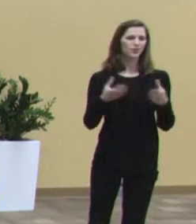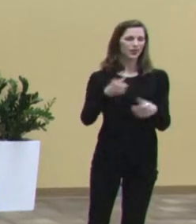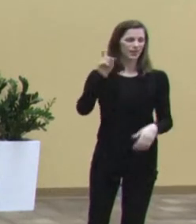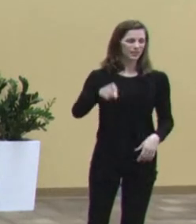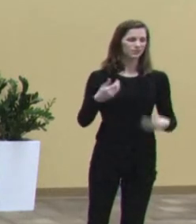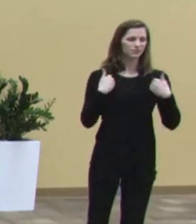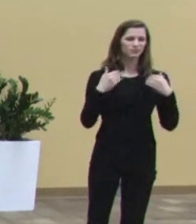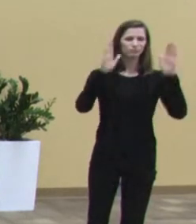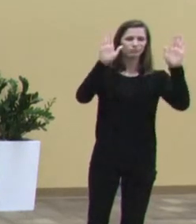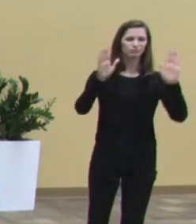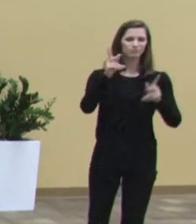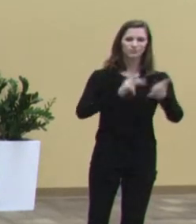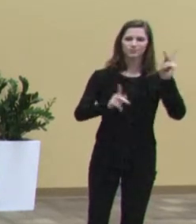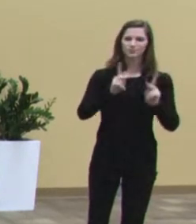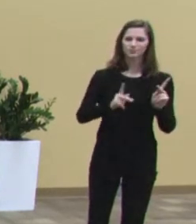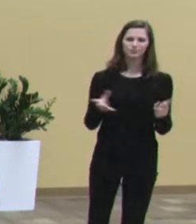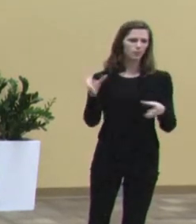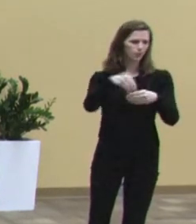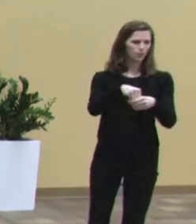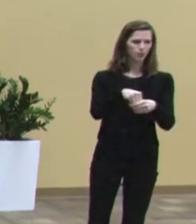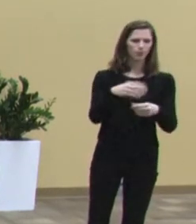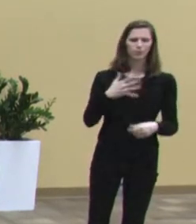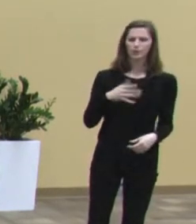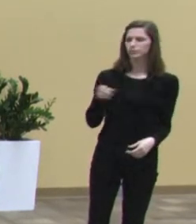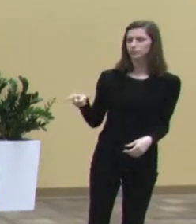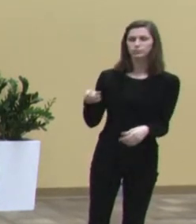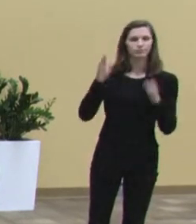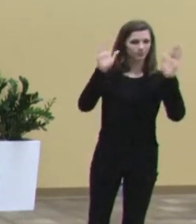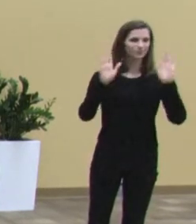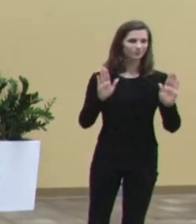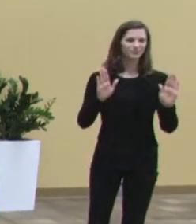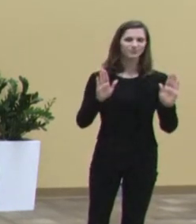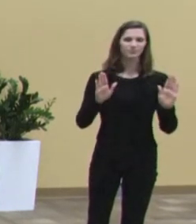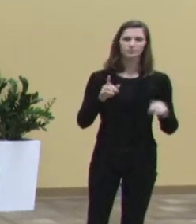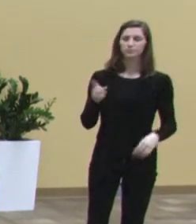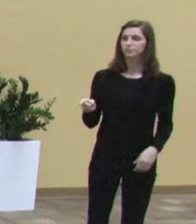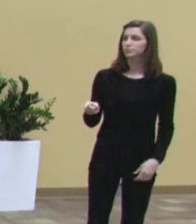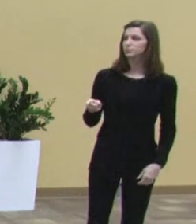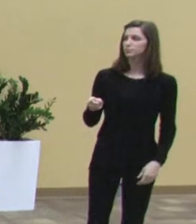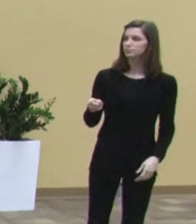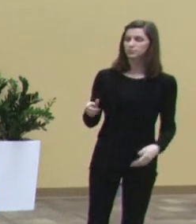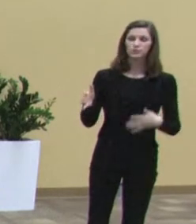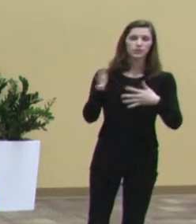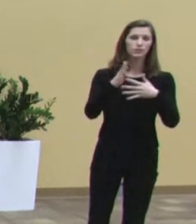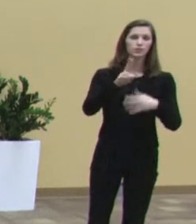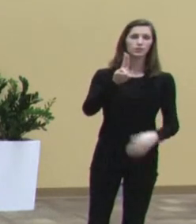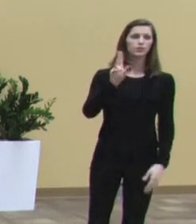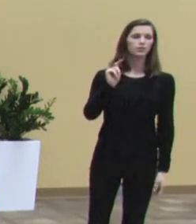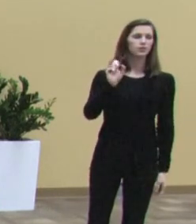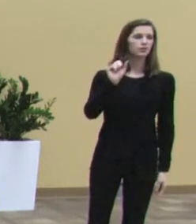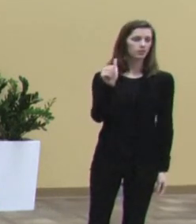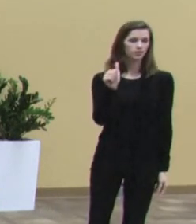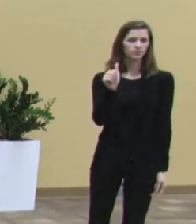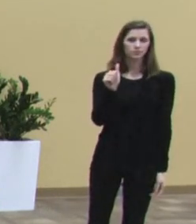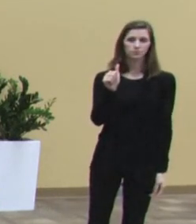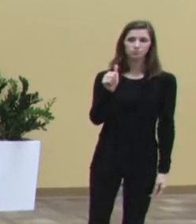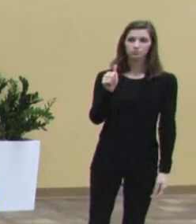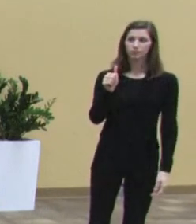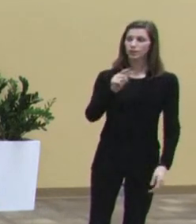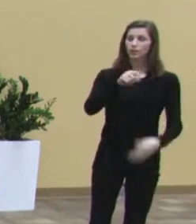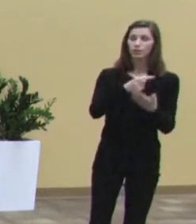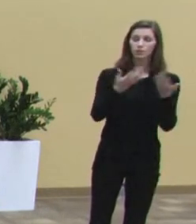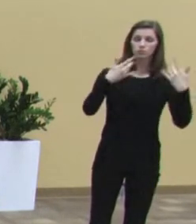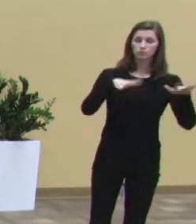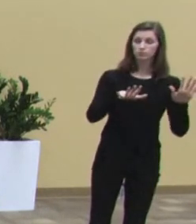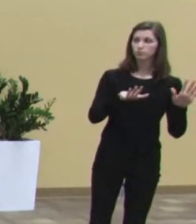great person who I really just believed in. She was a senior at UTSA. When she graduated, she was